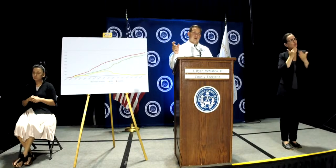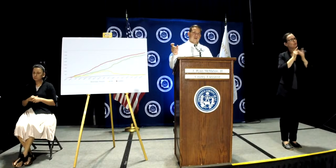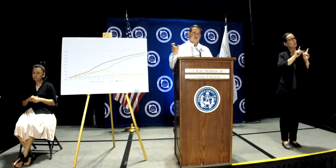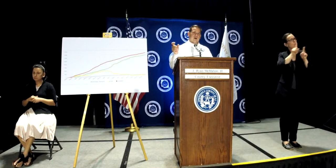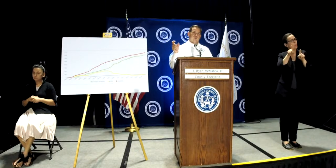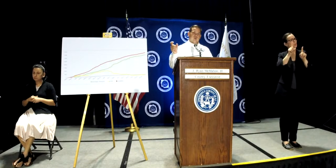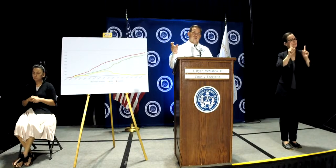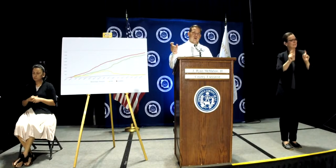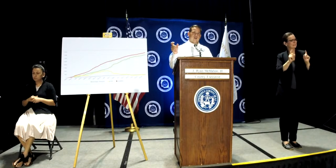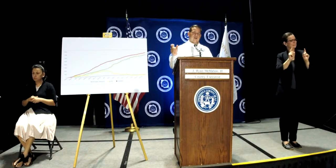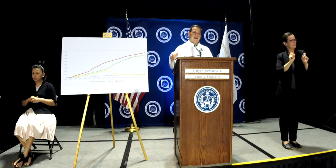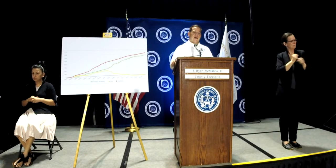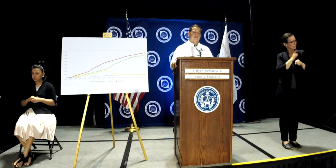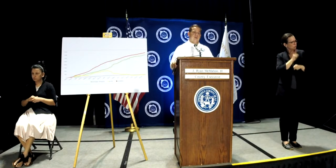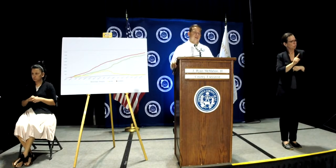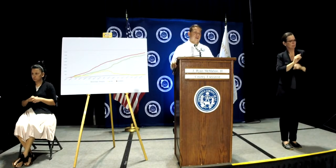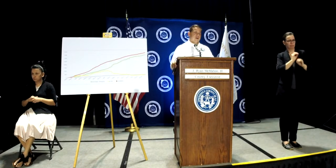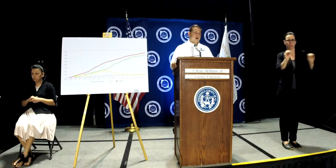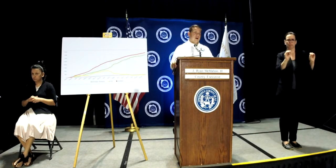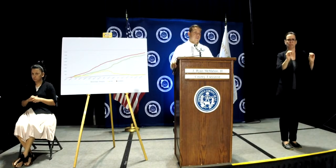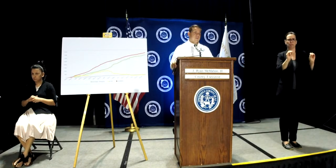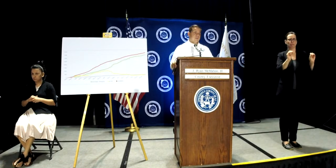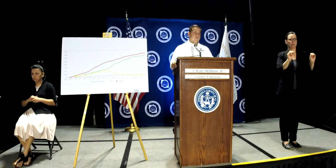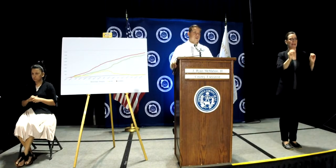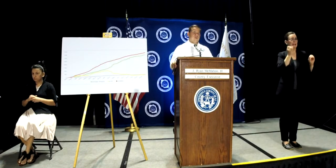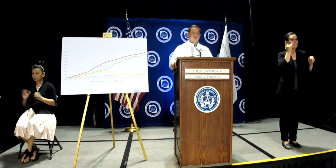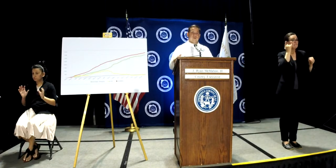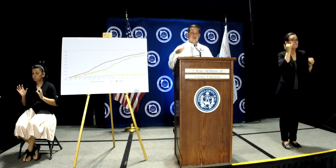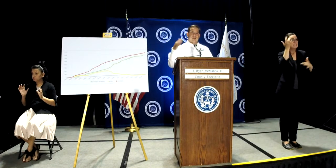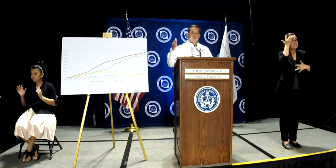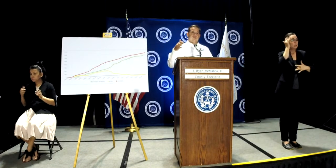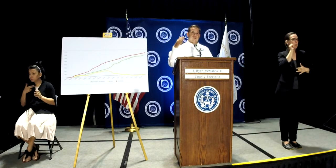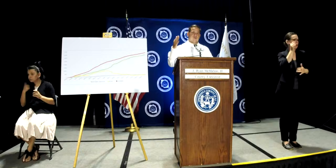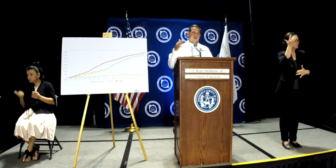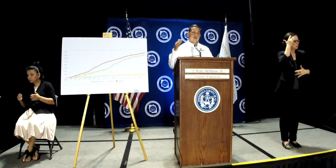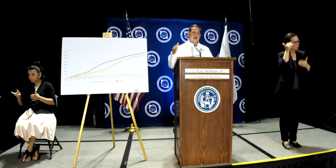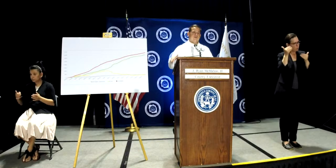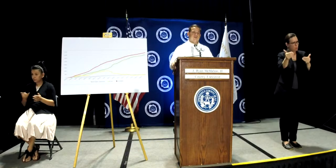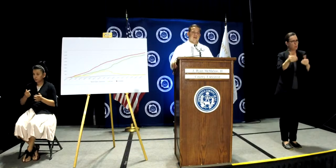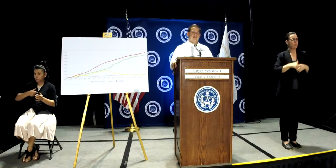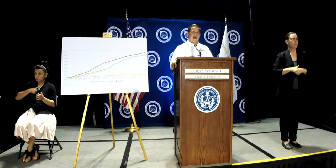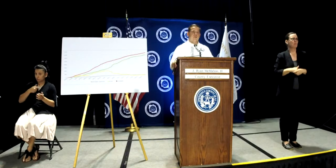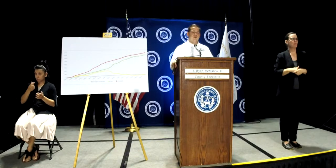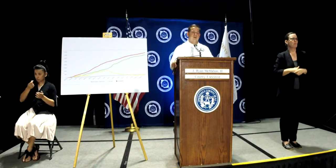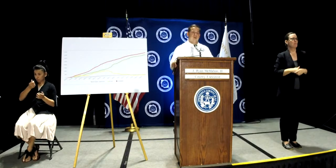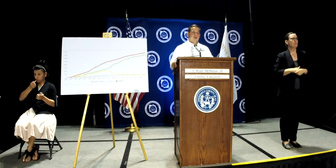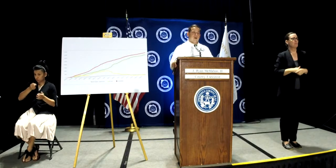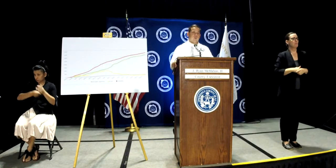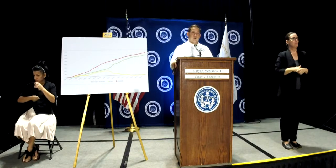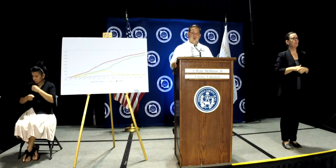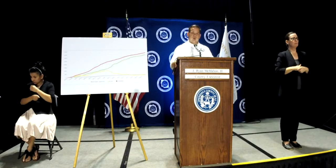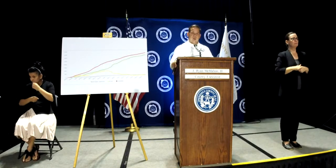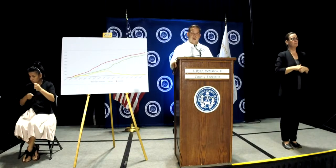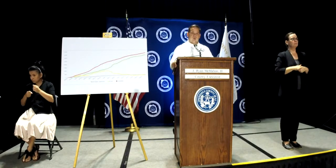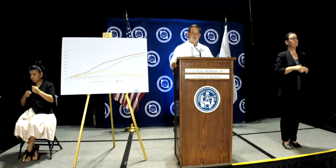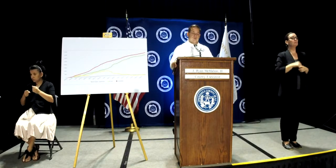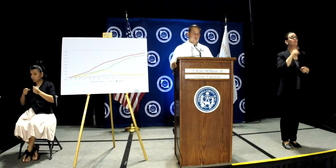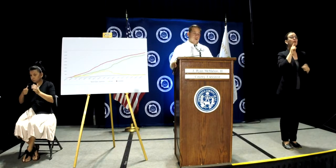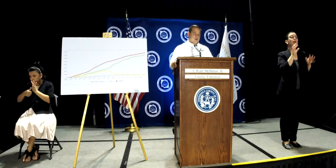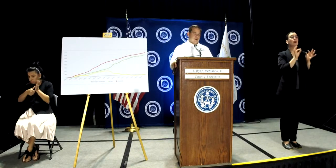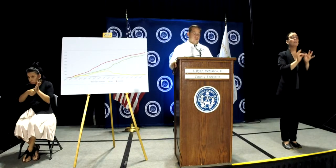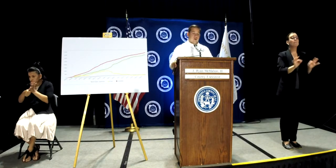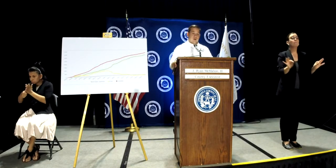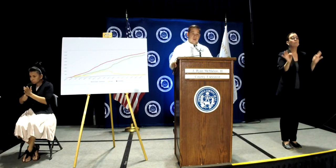you're talking about restarting an economy, these are the challenges that you have to stay on top of it. We don't want to go